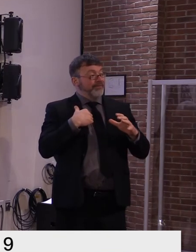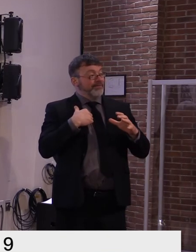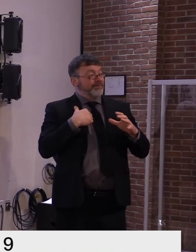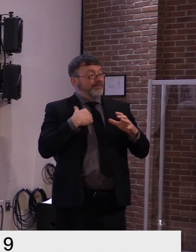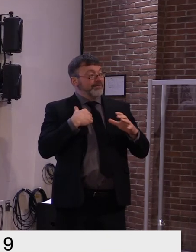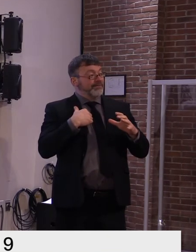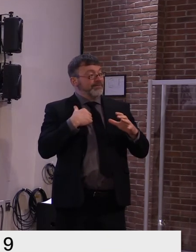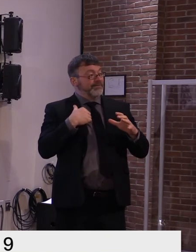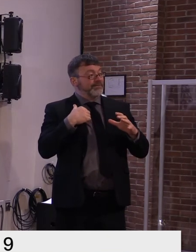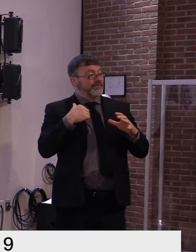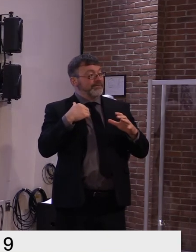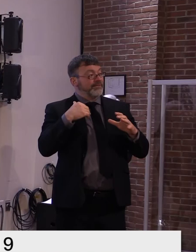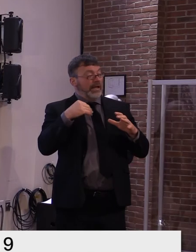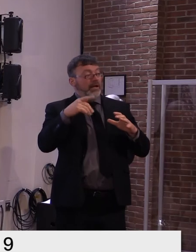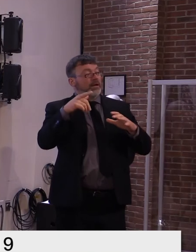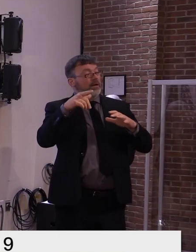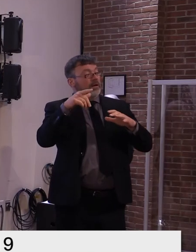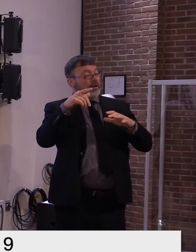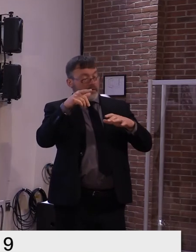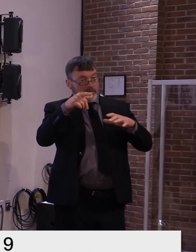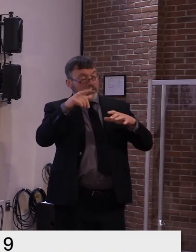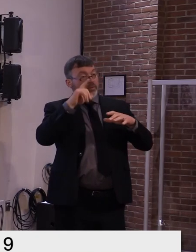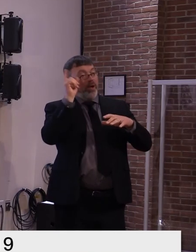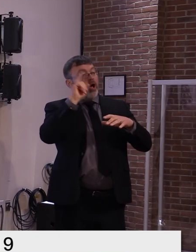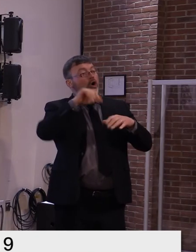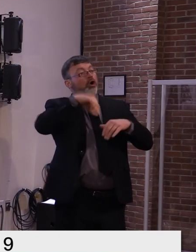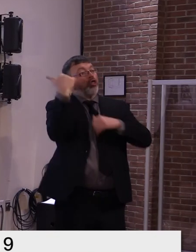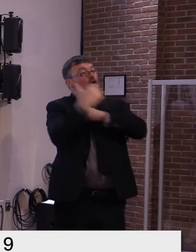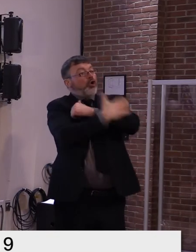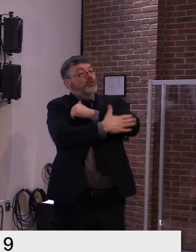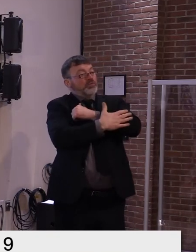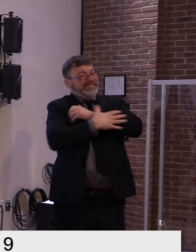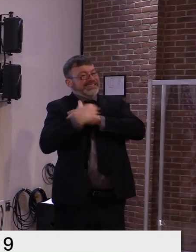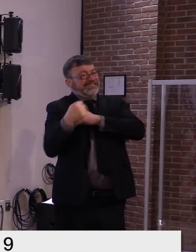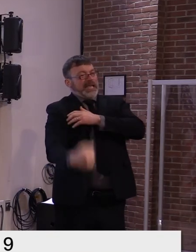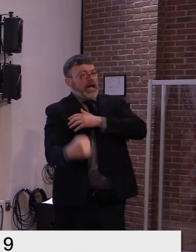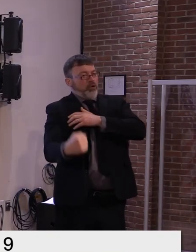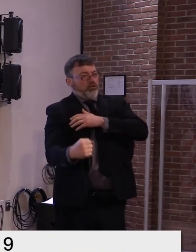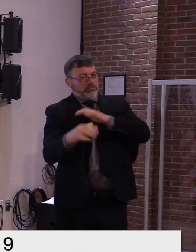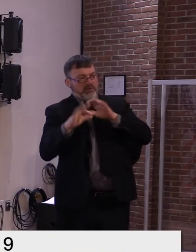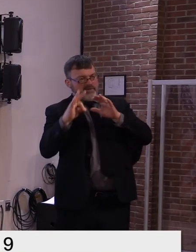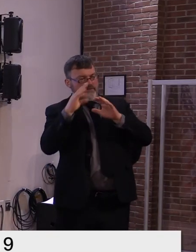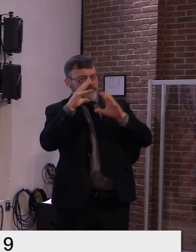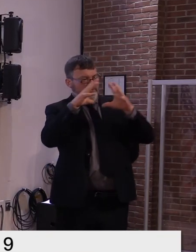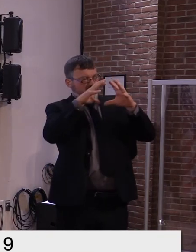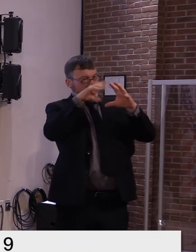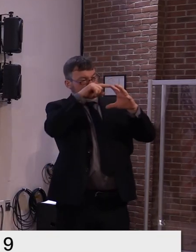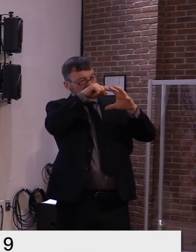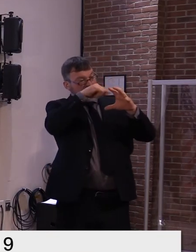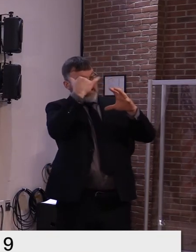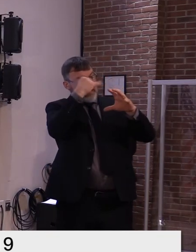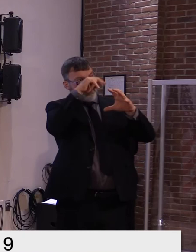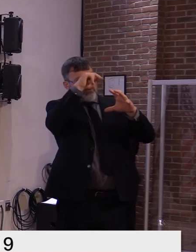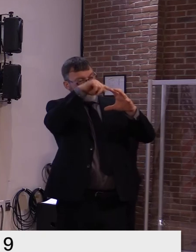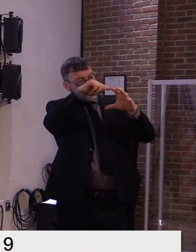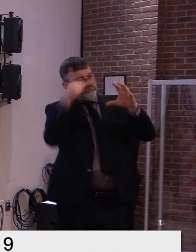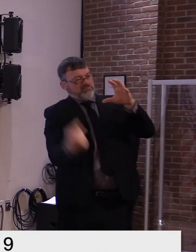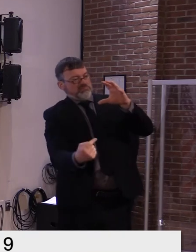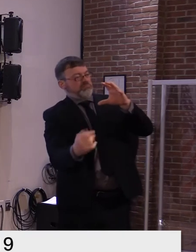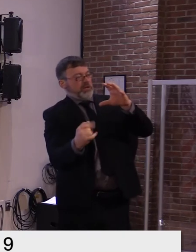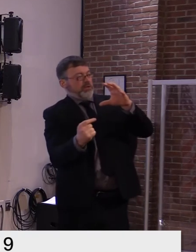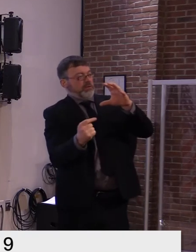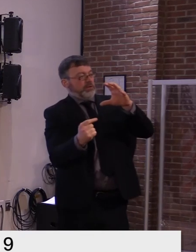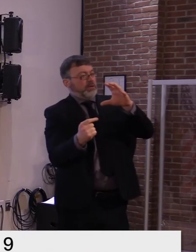commenting on the kinds of behaviors people are practicing as protective against another respiratory virus like the flu does